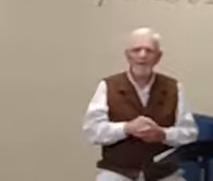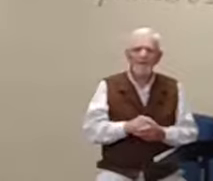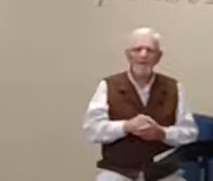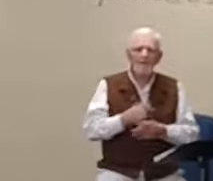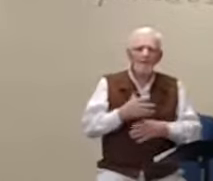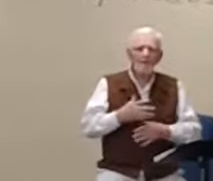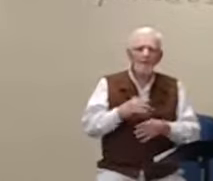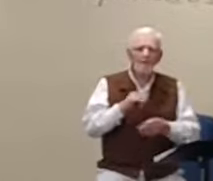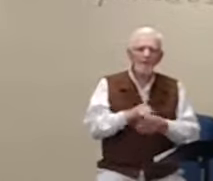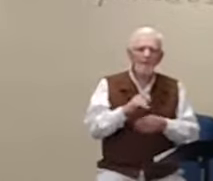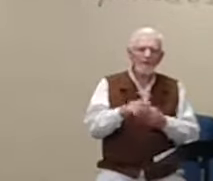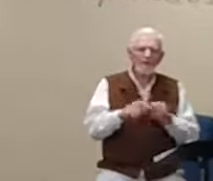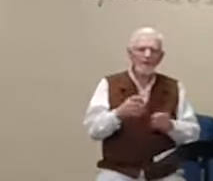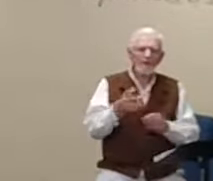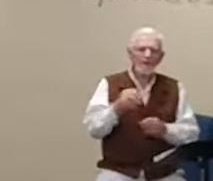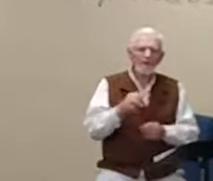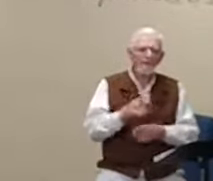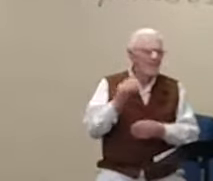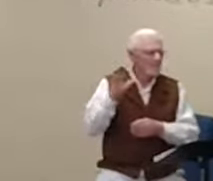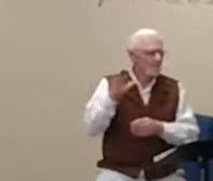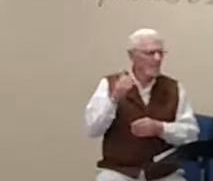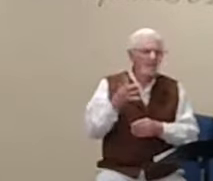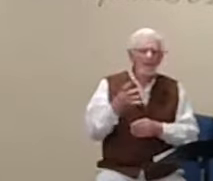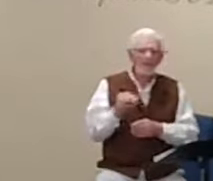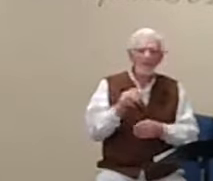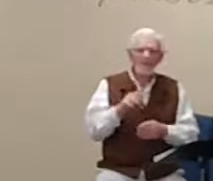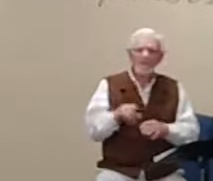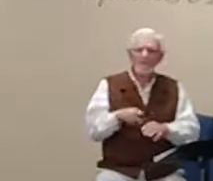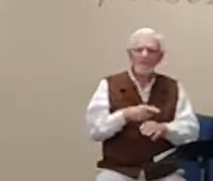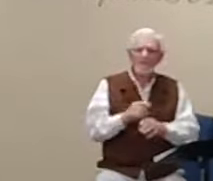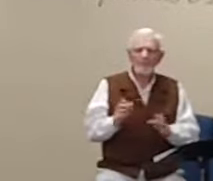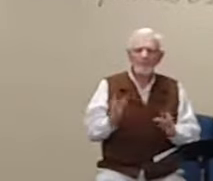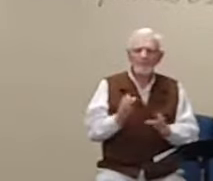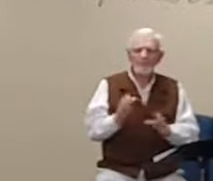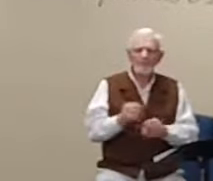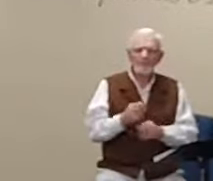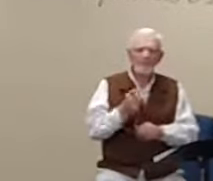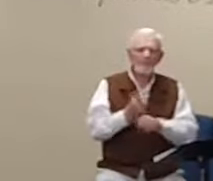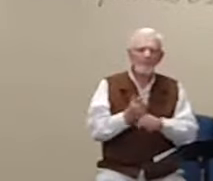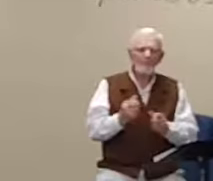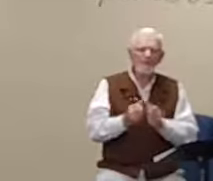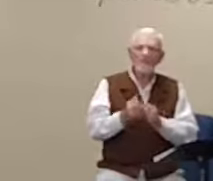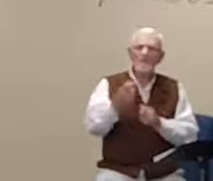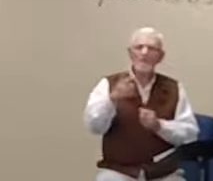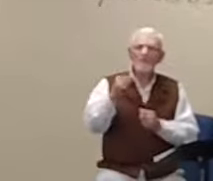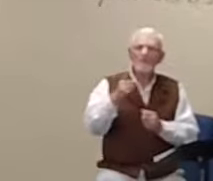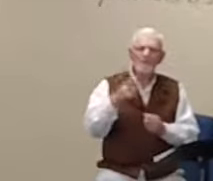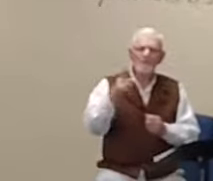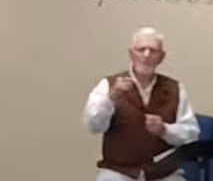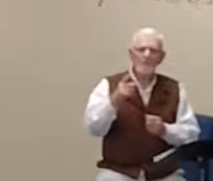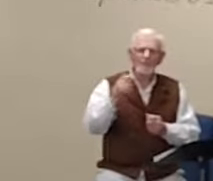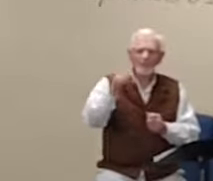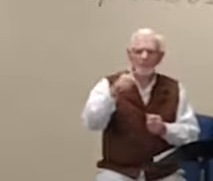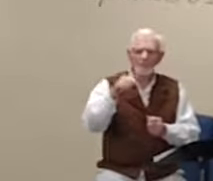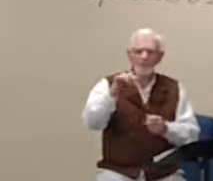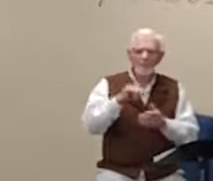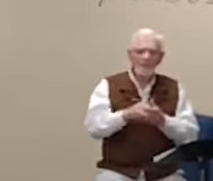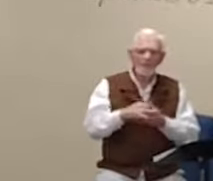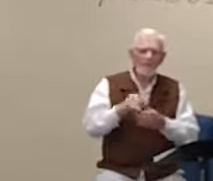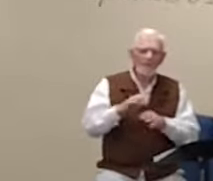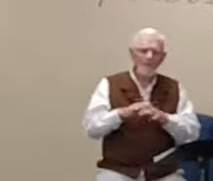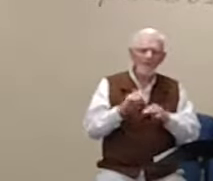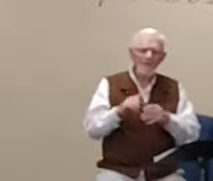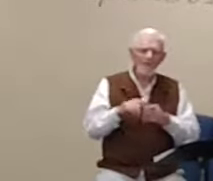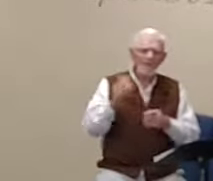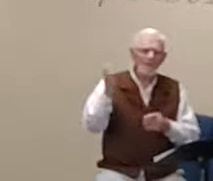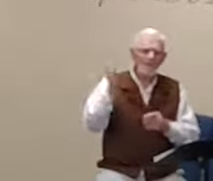appreciated about him. So I went to go listen to him. Anyway, long story short, I got right with the Lord. The Lord reminded me of that call to preach, and then I